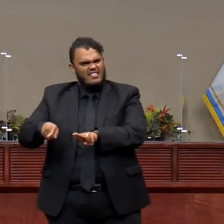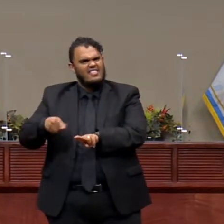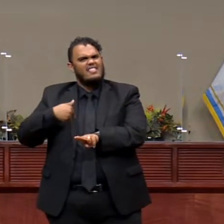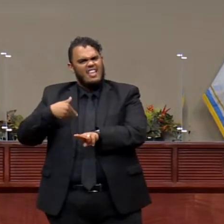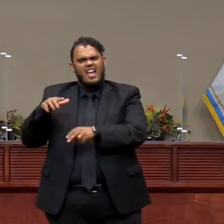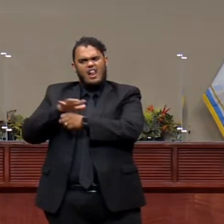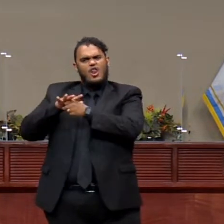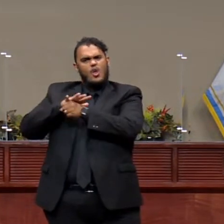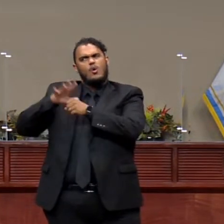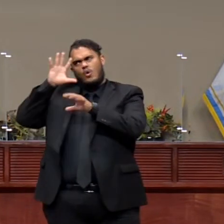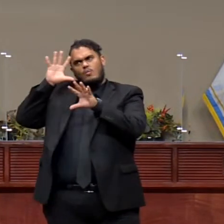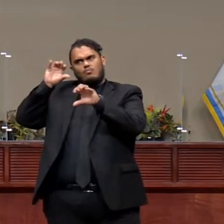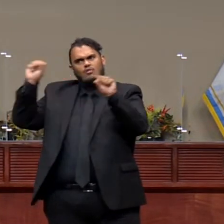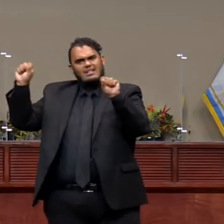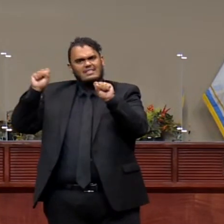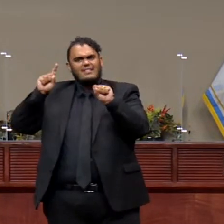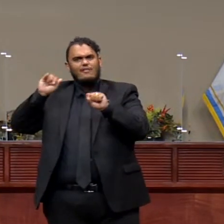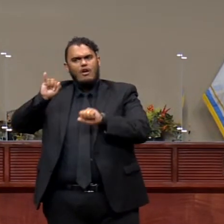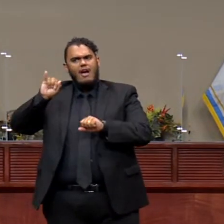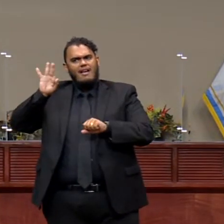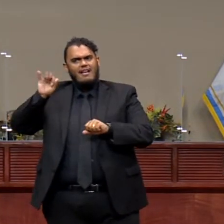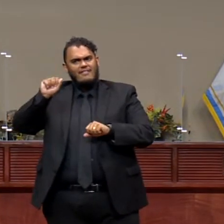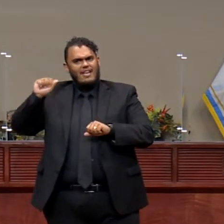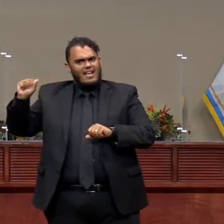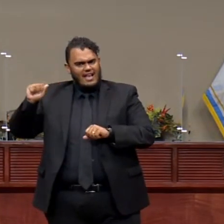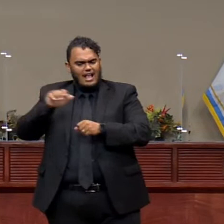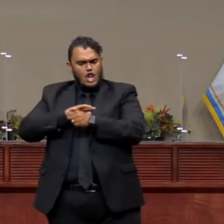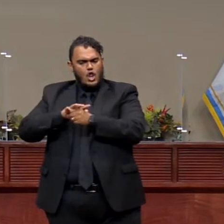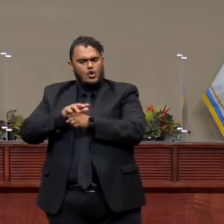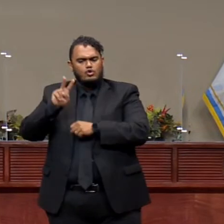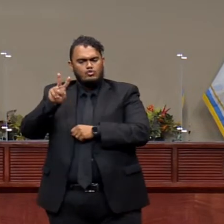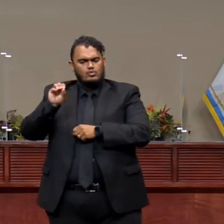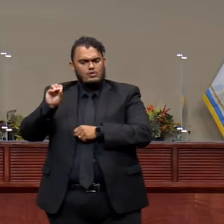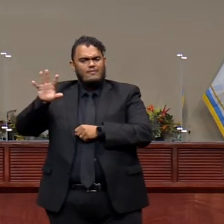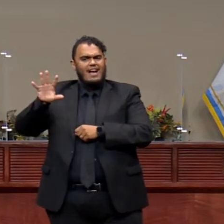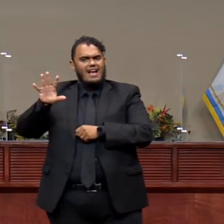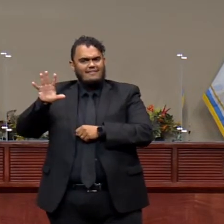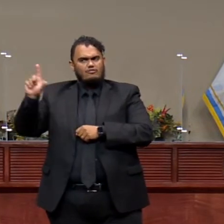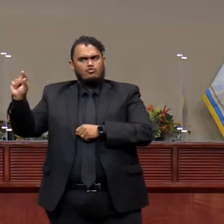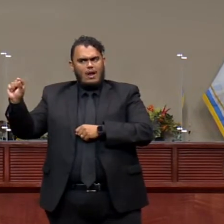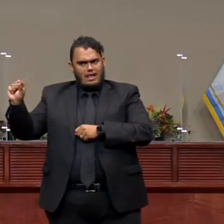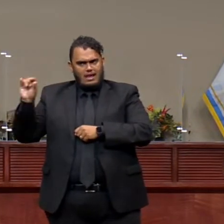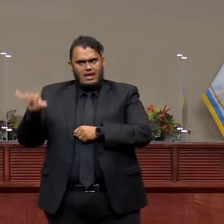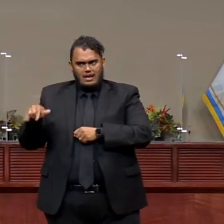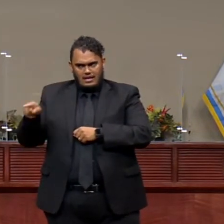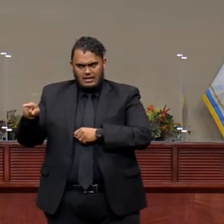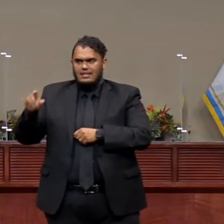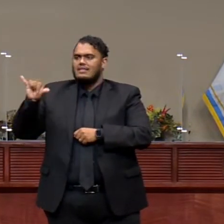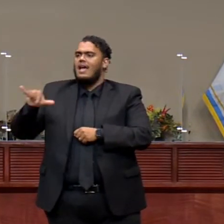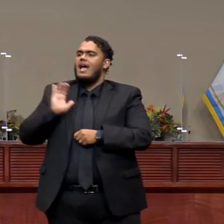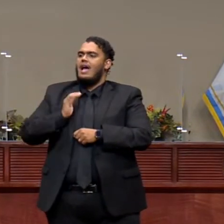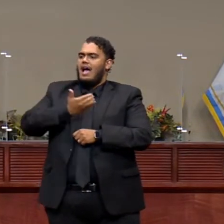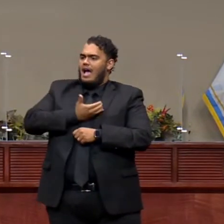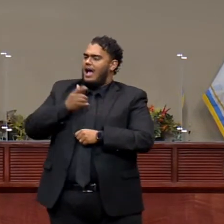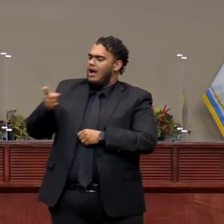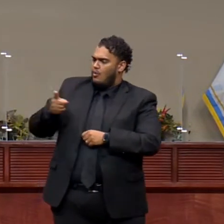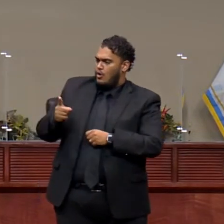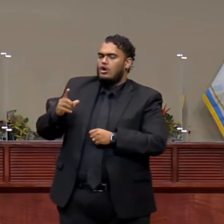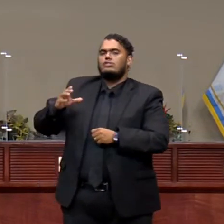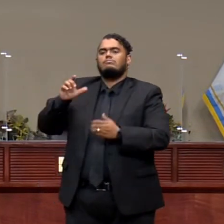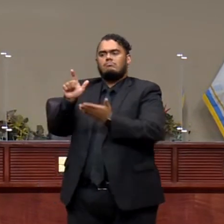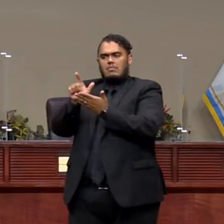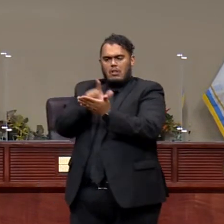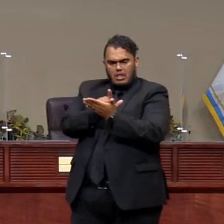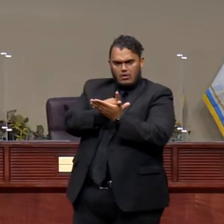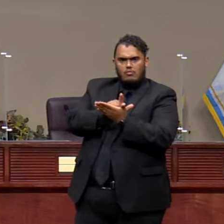Local 2057, and our county labor council signed the agreement earlier today. We'll provide you a copy